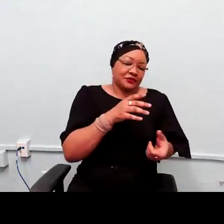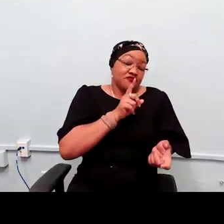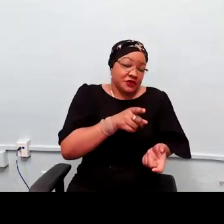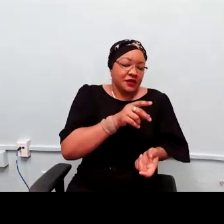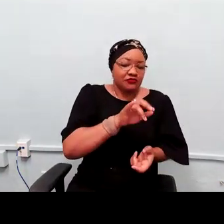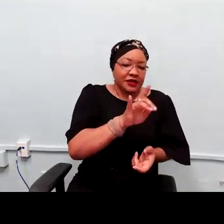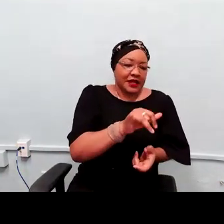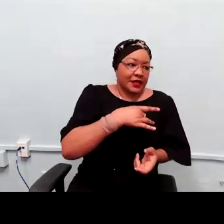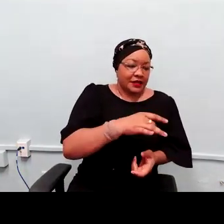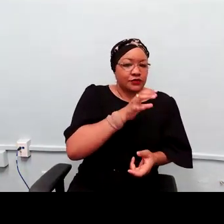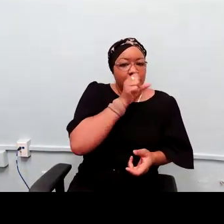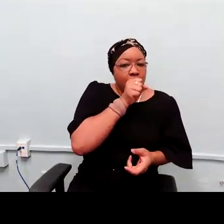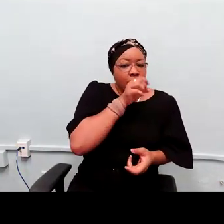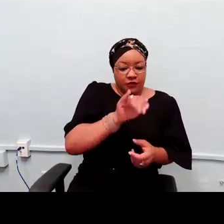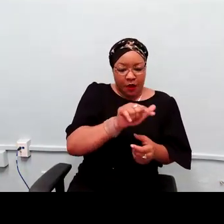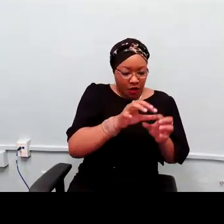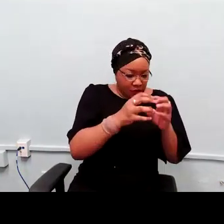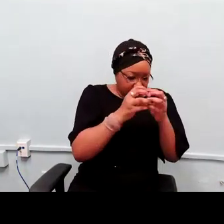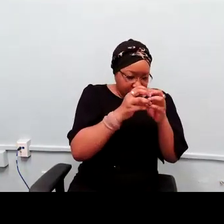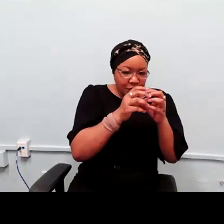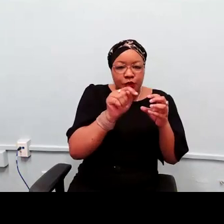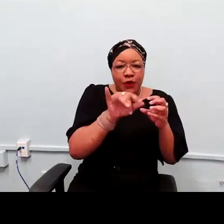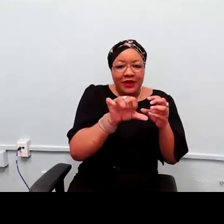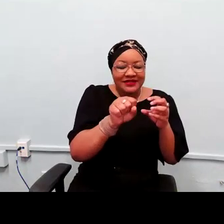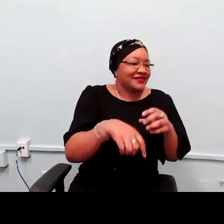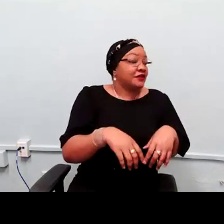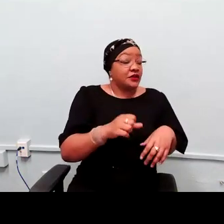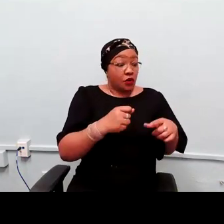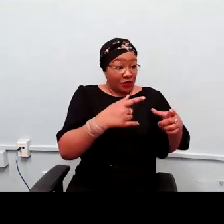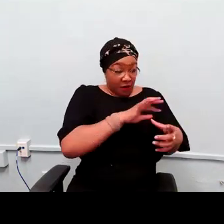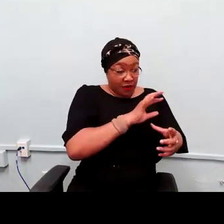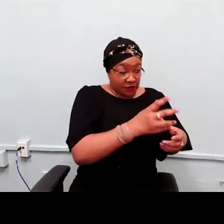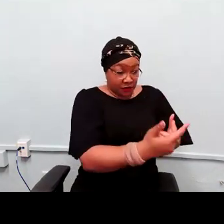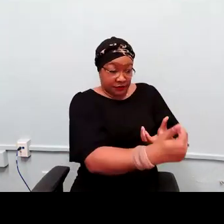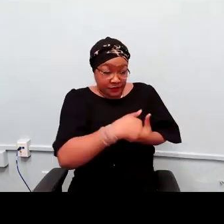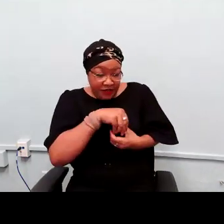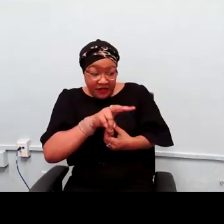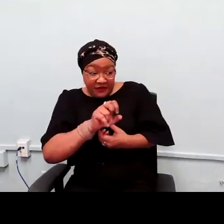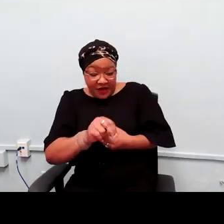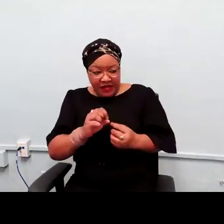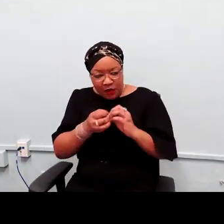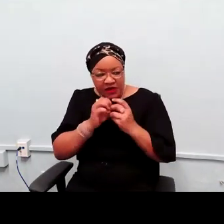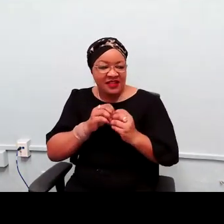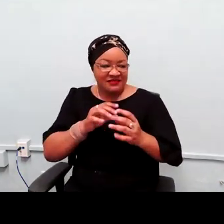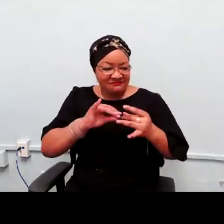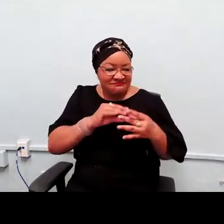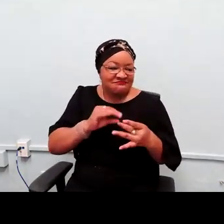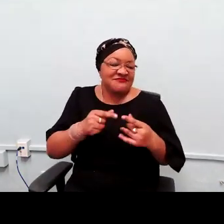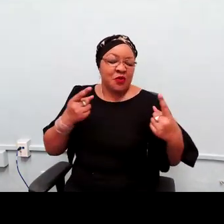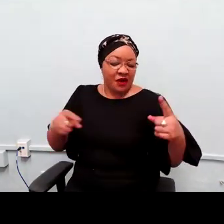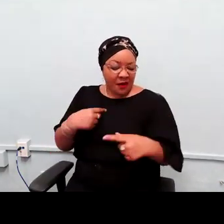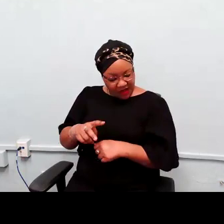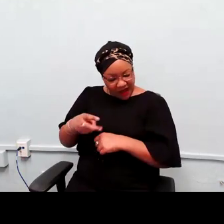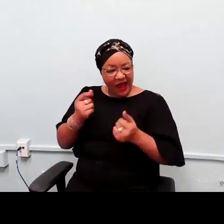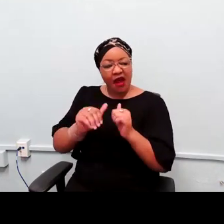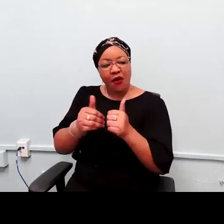away. The boys would all pile in and brag about what they'd done to attract security, and everyone would laugh. Taylor would tell them how